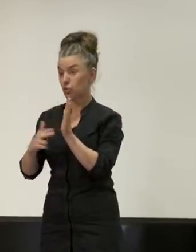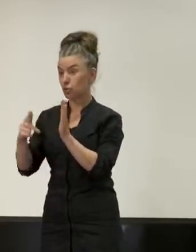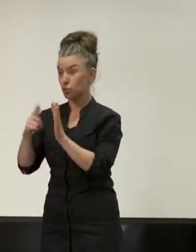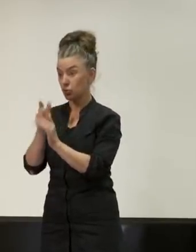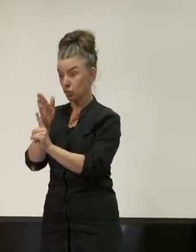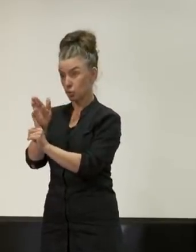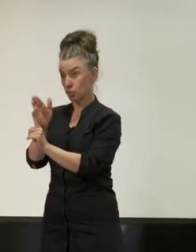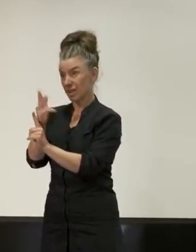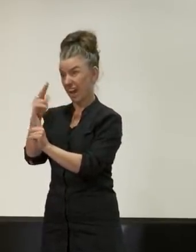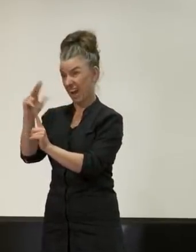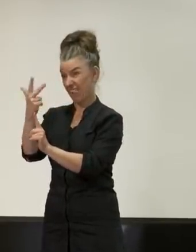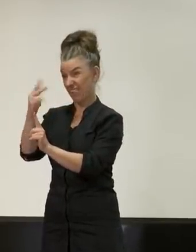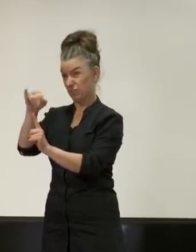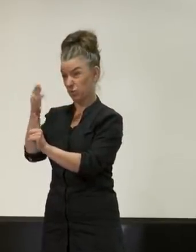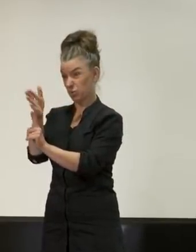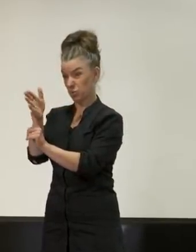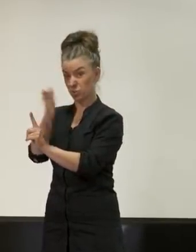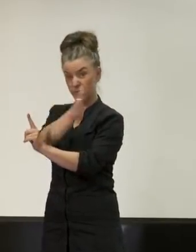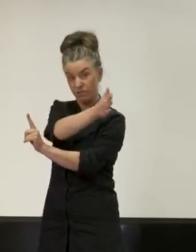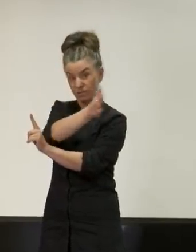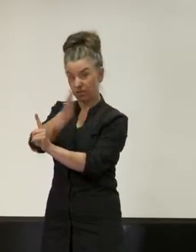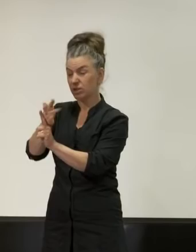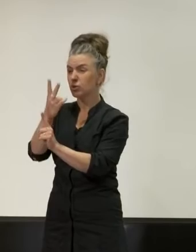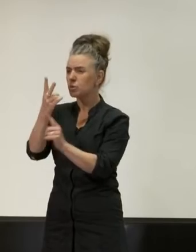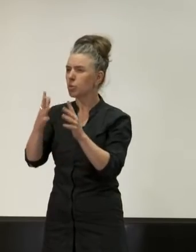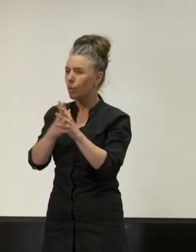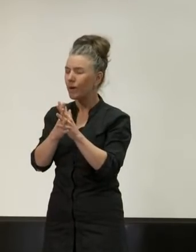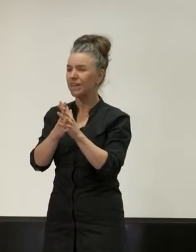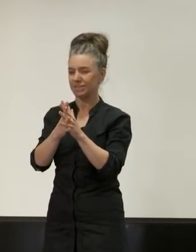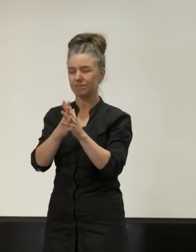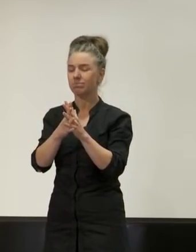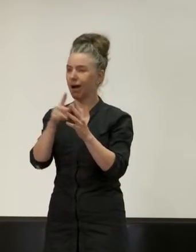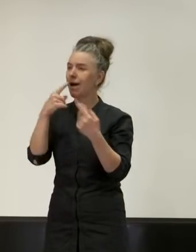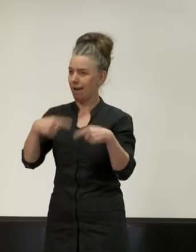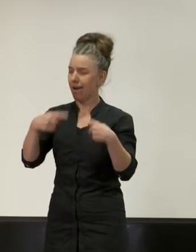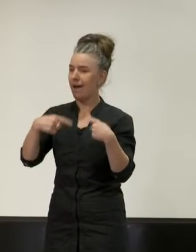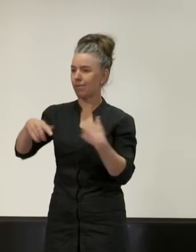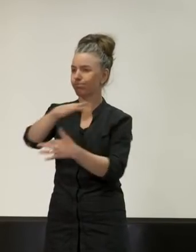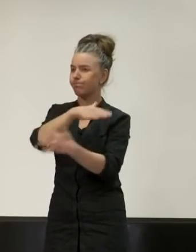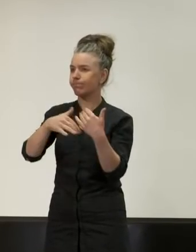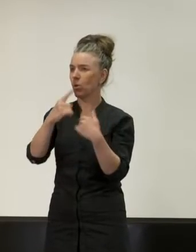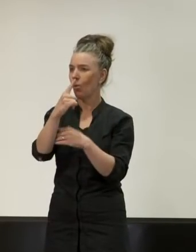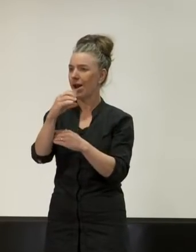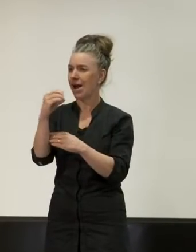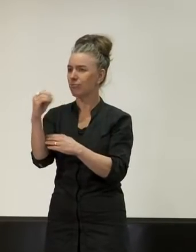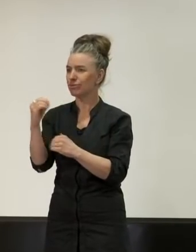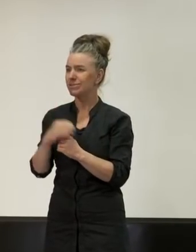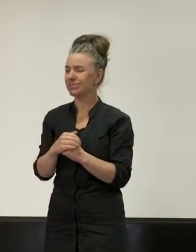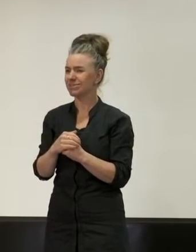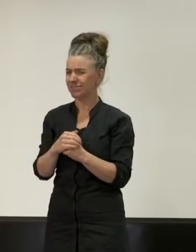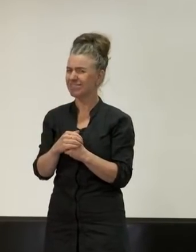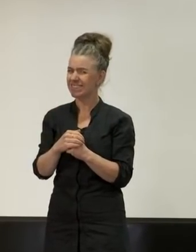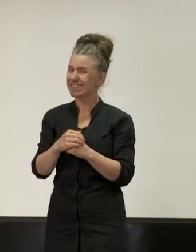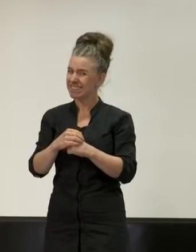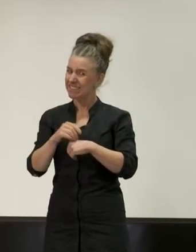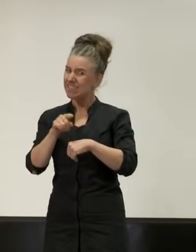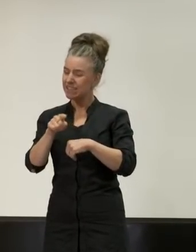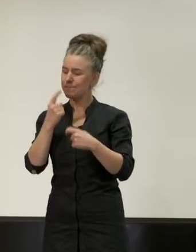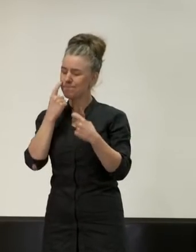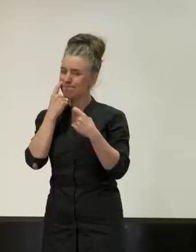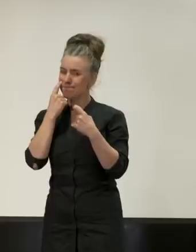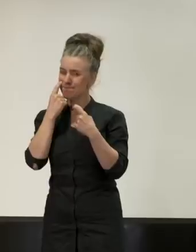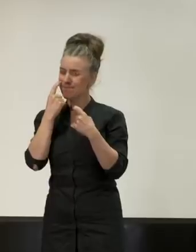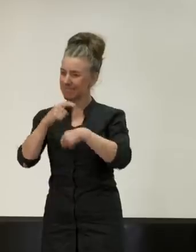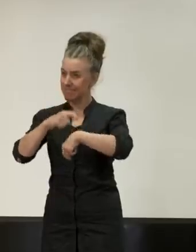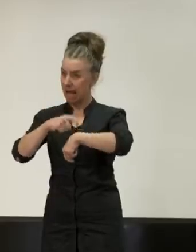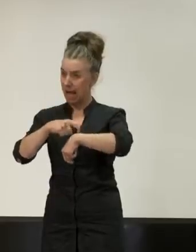of 100. We will have only spent 4 weeks, roughly, at alert level 2 as a whole. And that has been the time frame we've tended